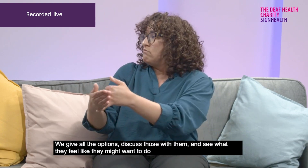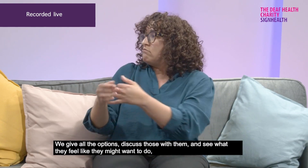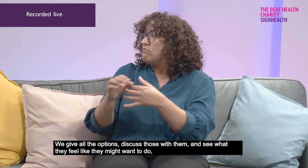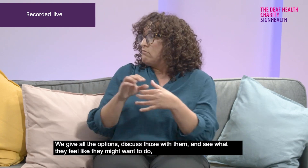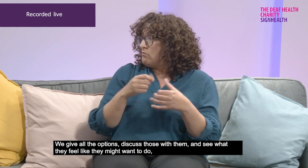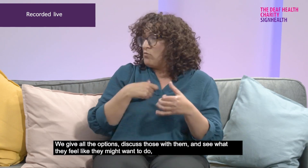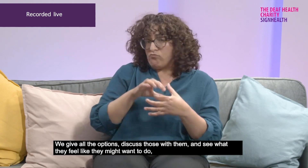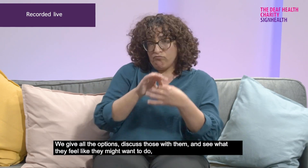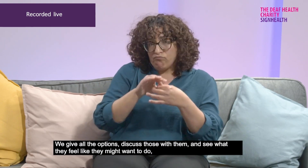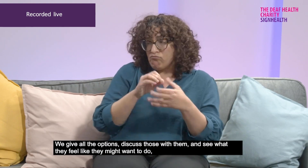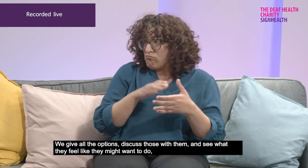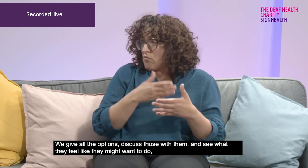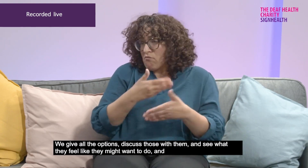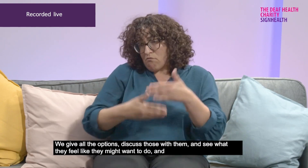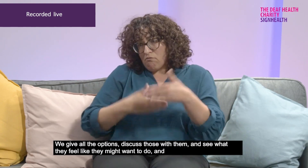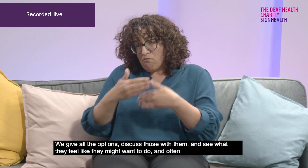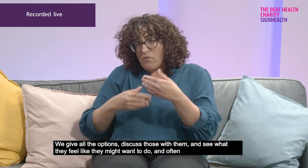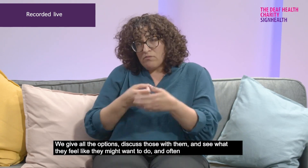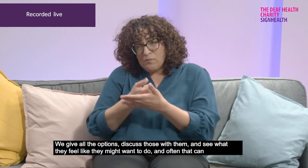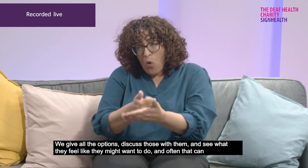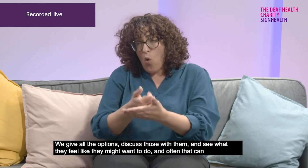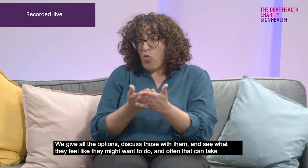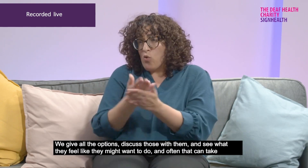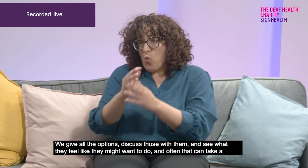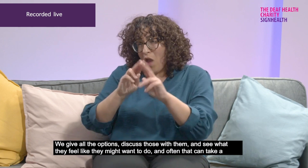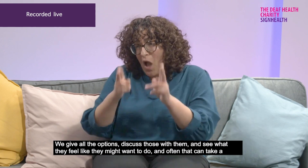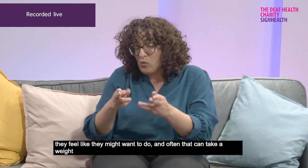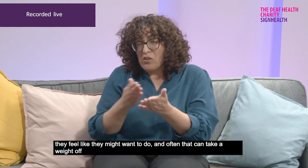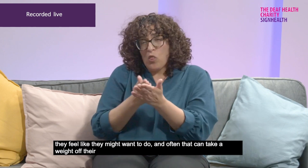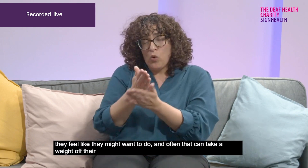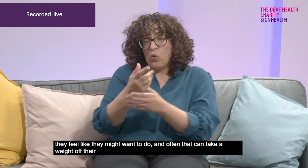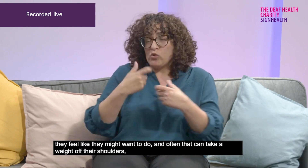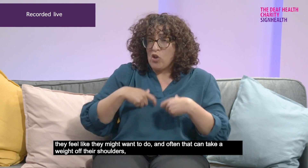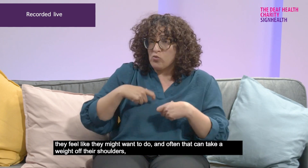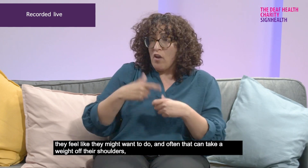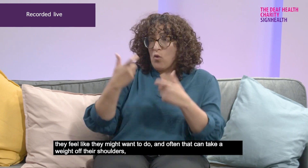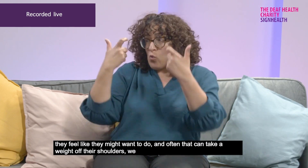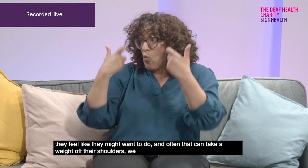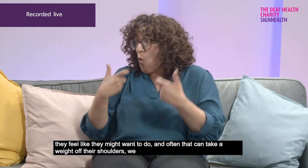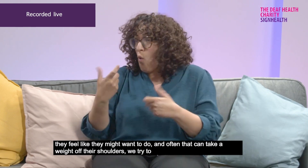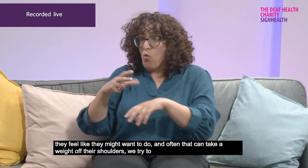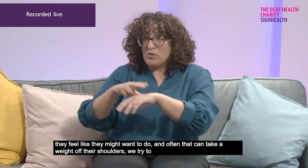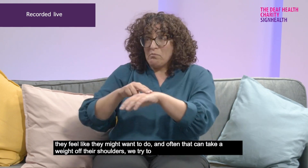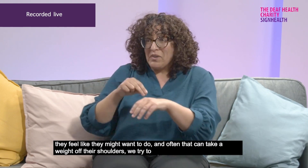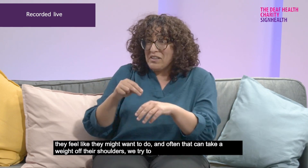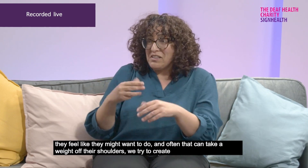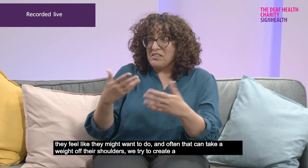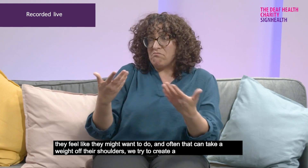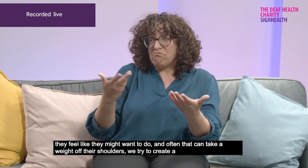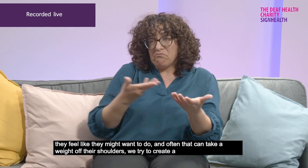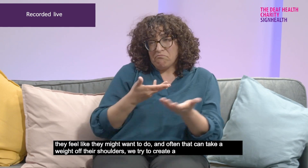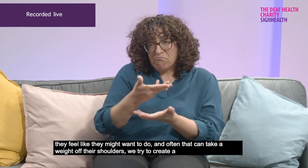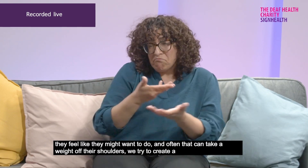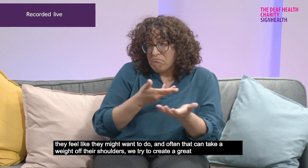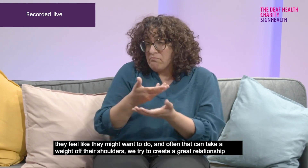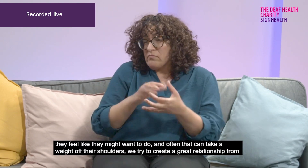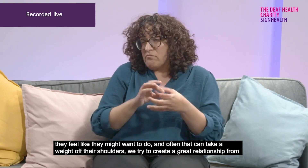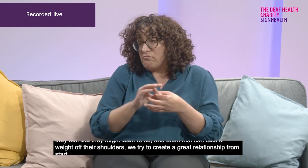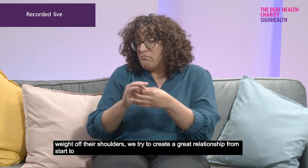that can just share a weight off their shoulders. We try and create a great relationship from start to end and just continue